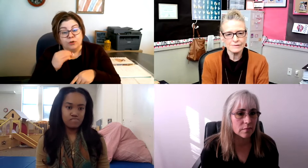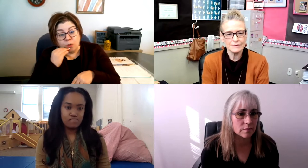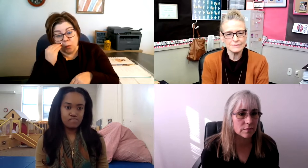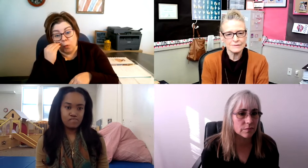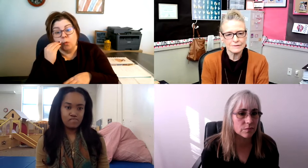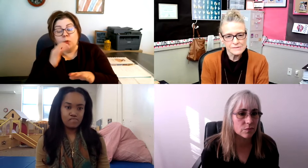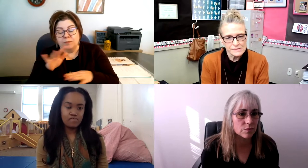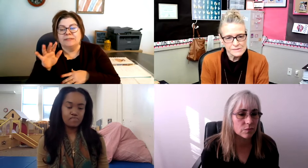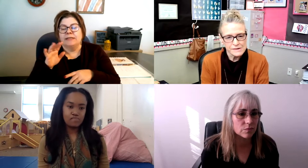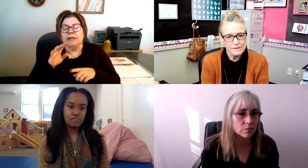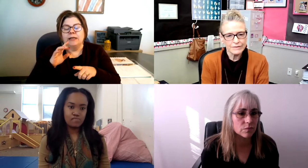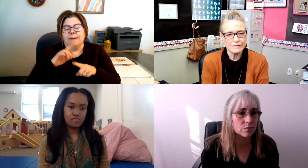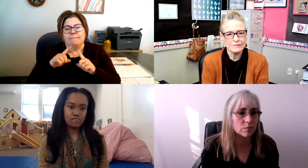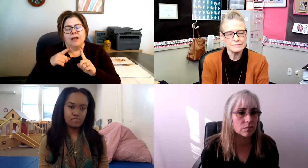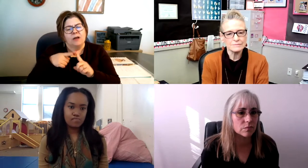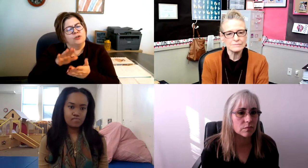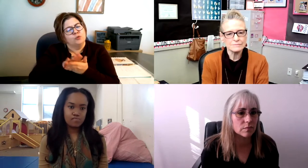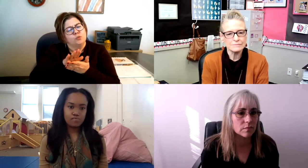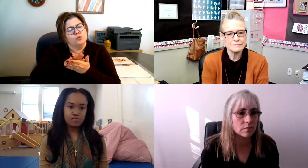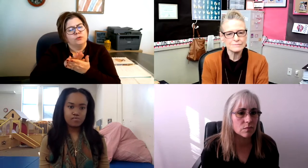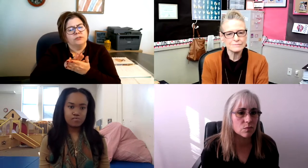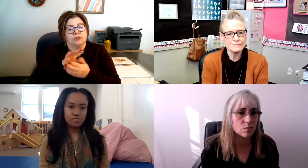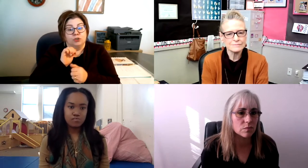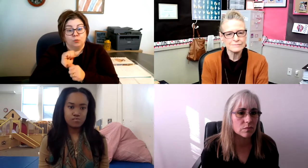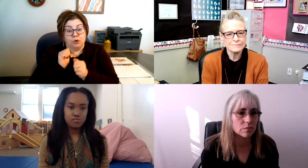with families, going out to their homes,